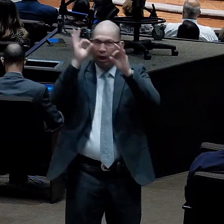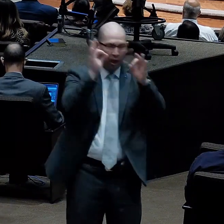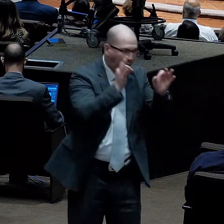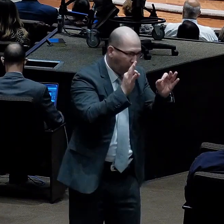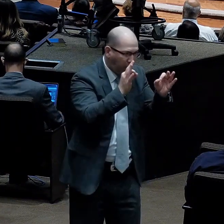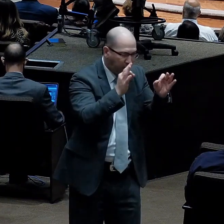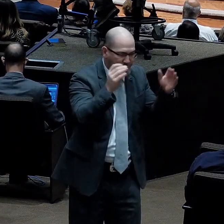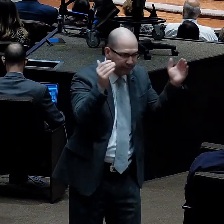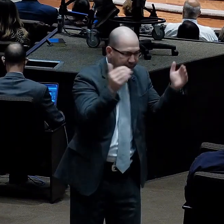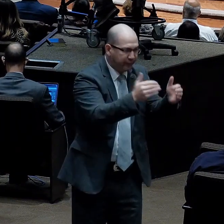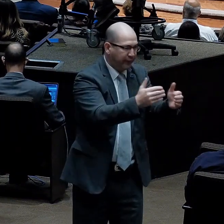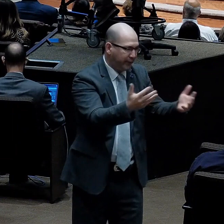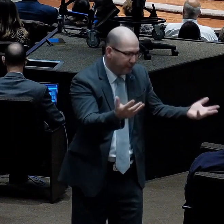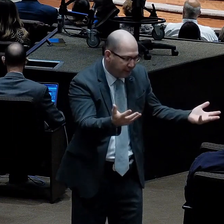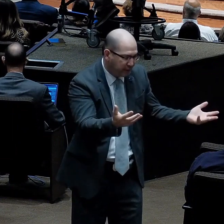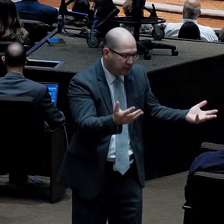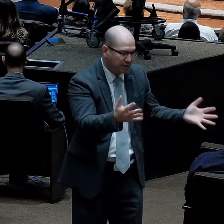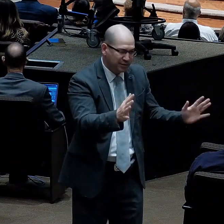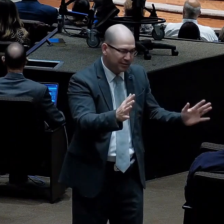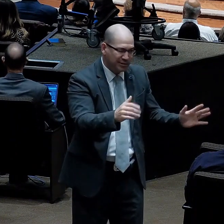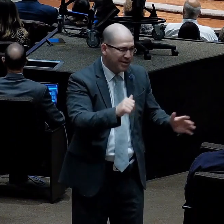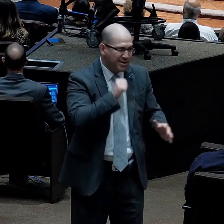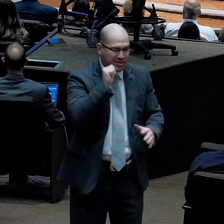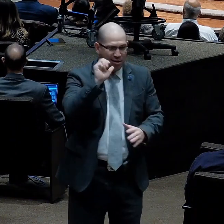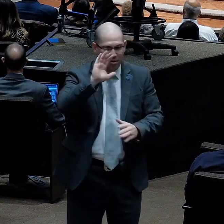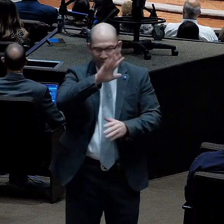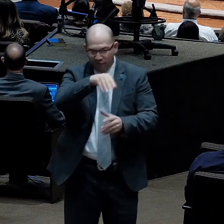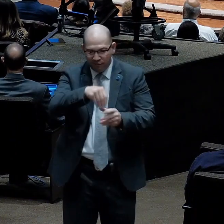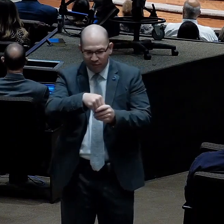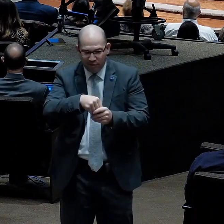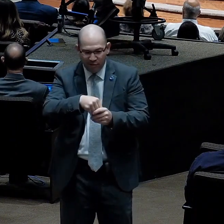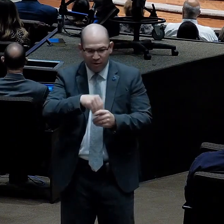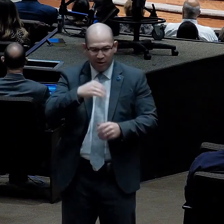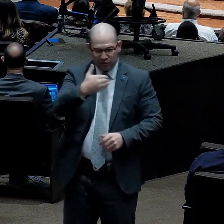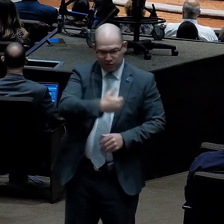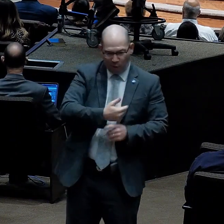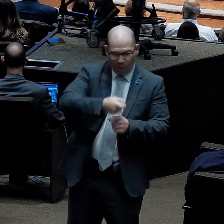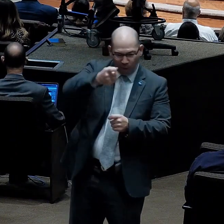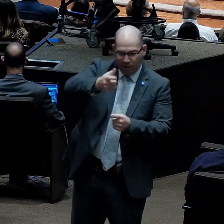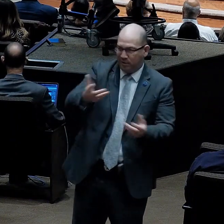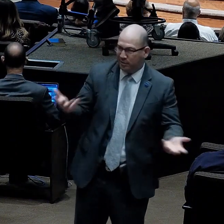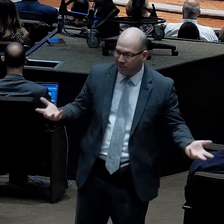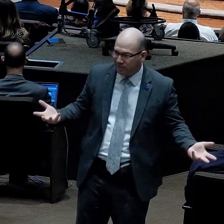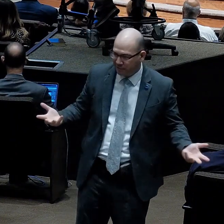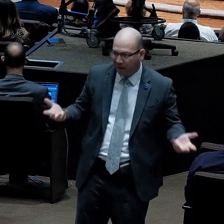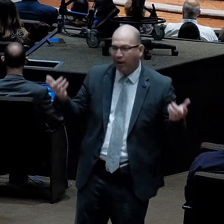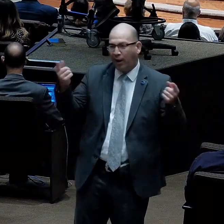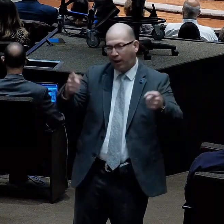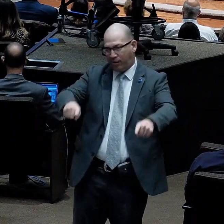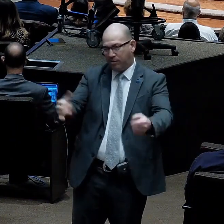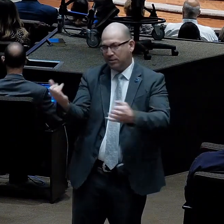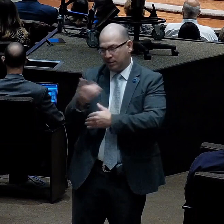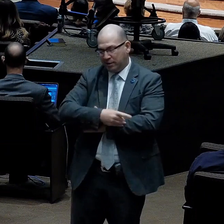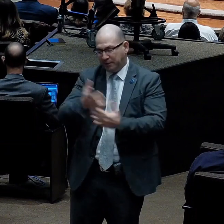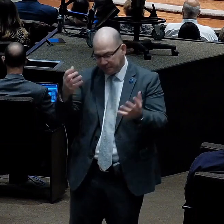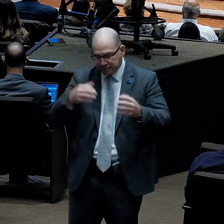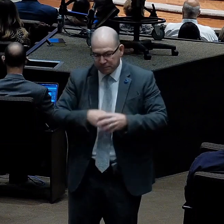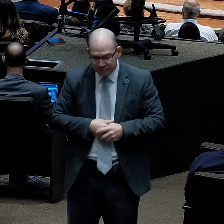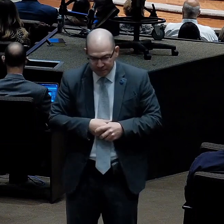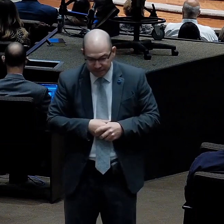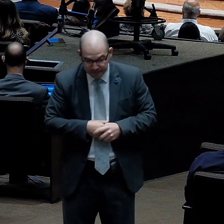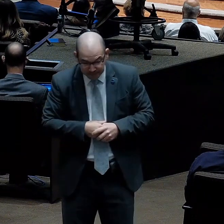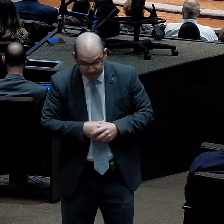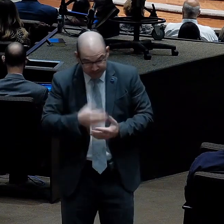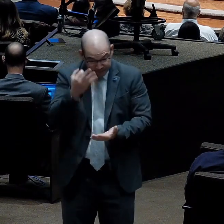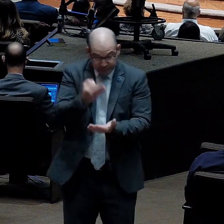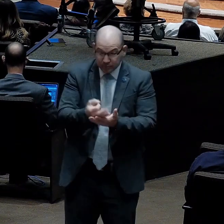Jesus Christ. It's a slippery slope that we see in some corners of evangelicalism as well. But the fact is that we should